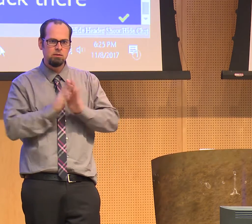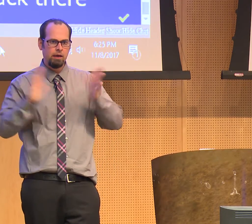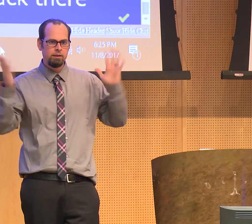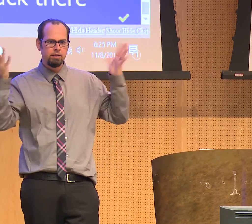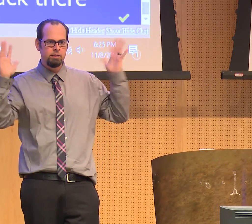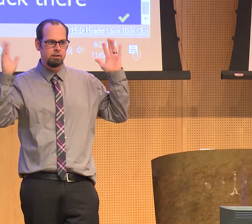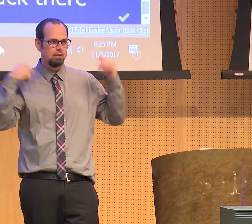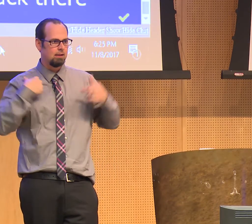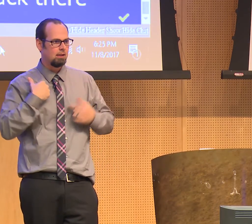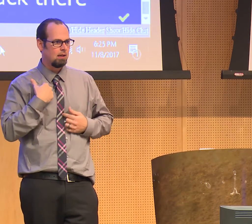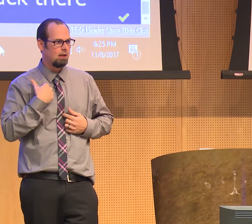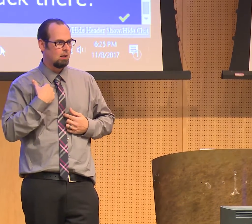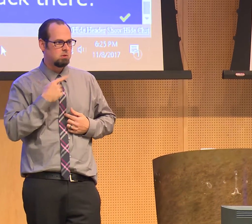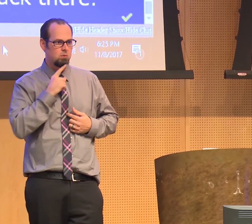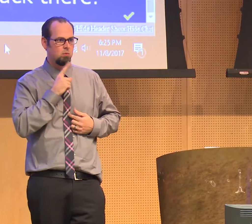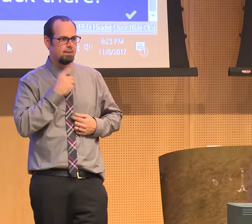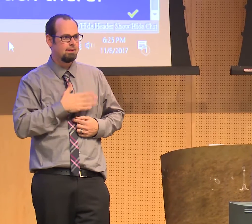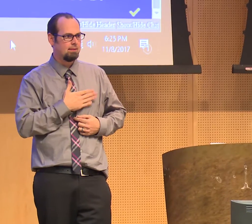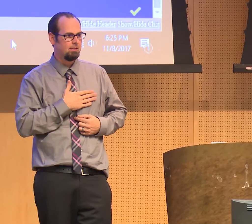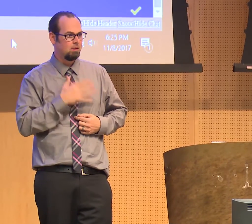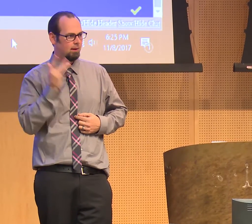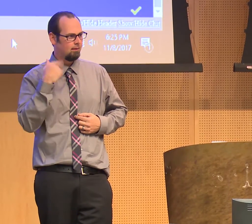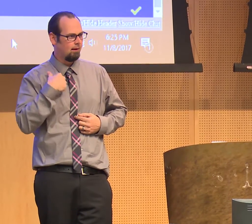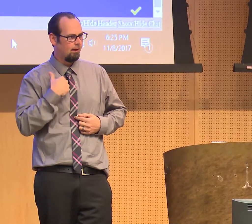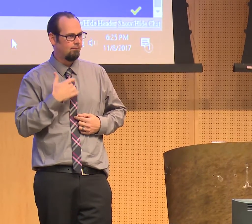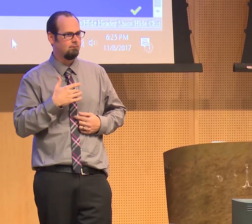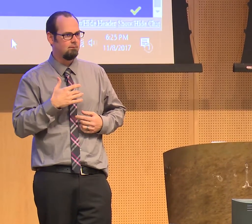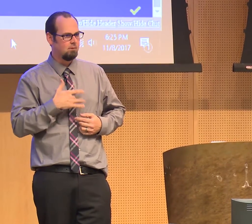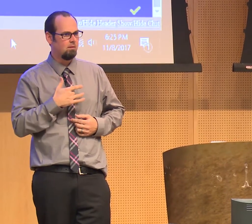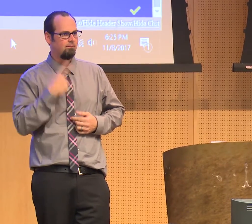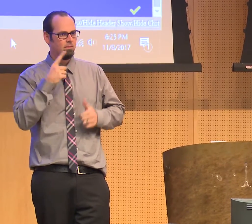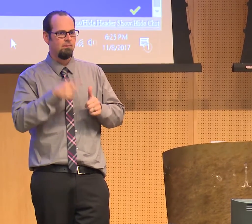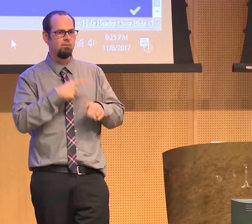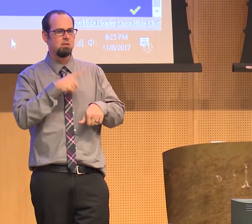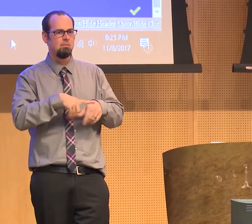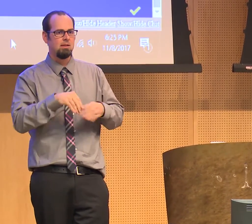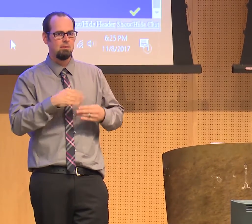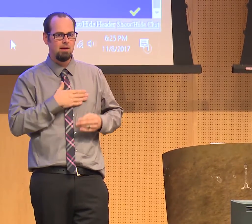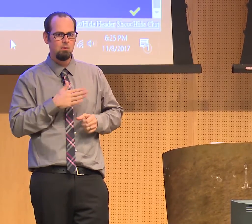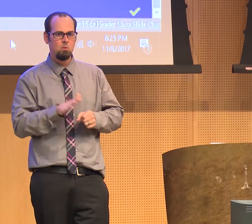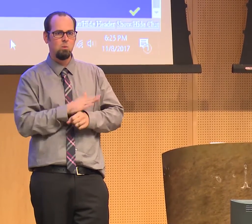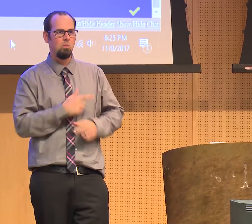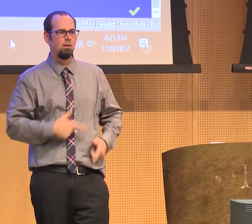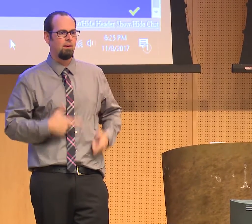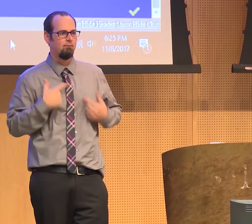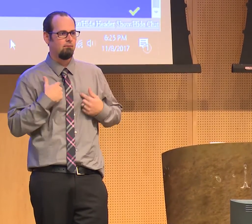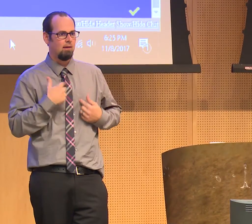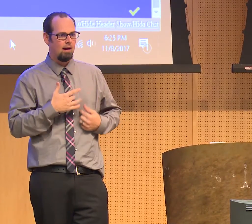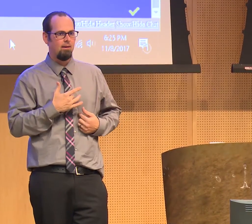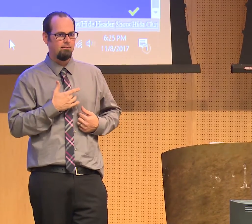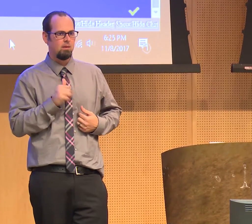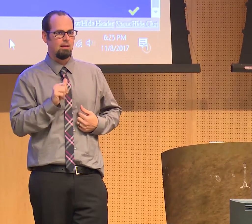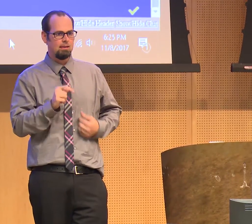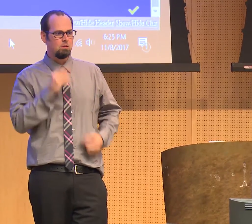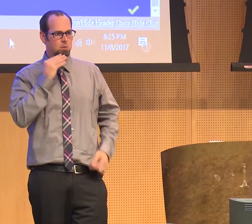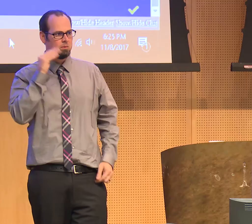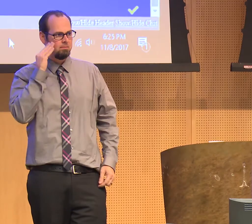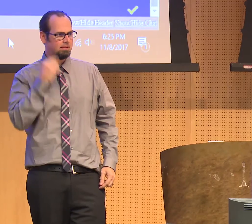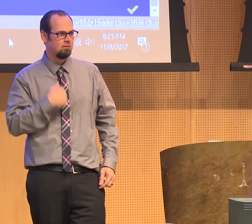when I came in, there was a line of students waving, applauding me in. And that was how I started my life here.